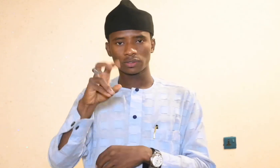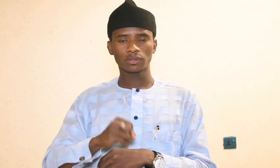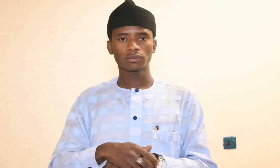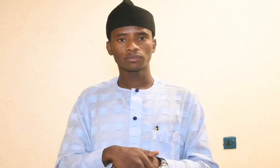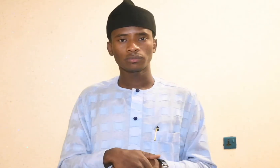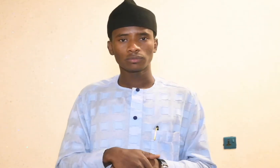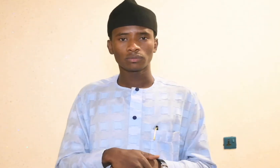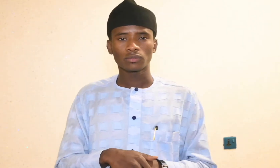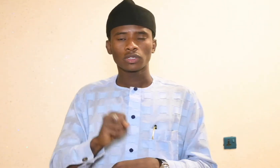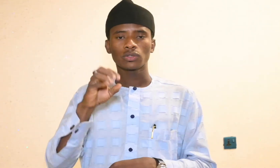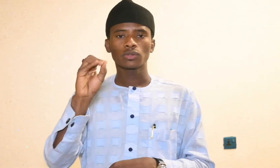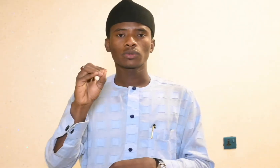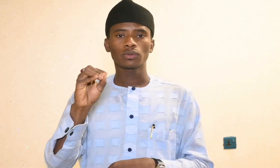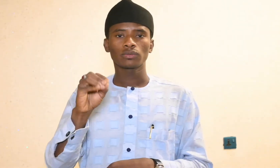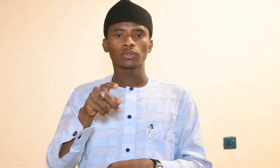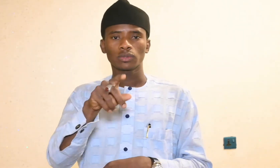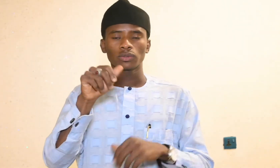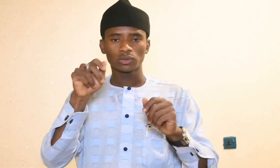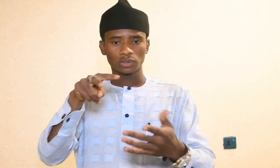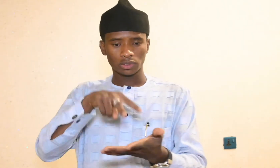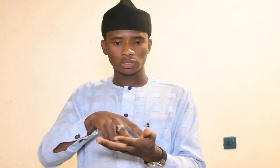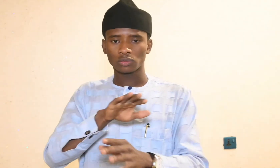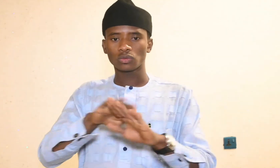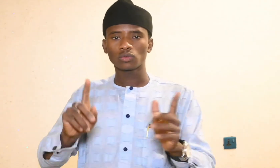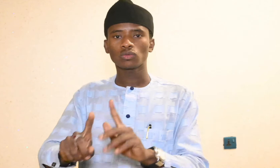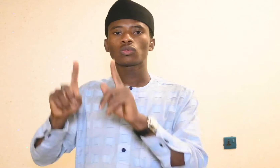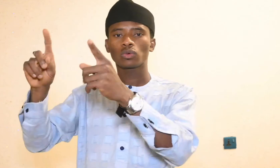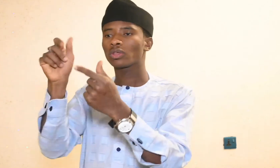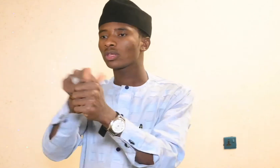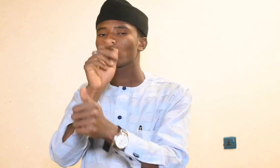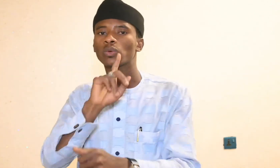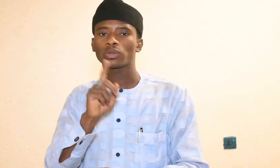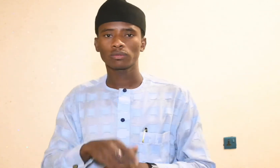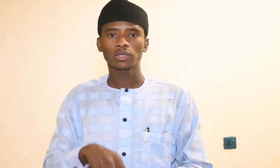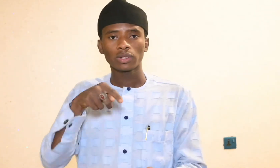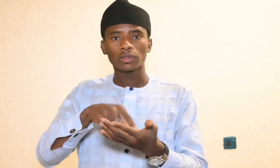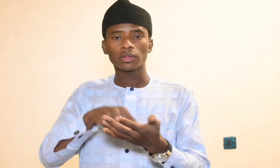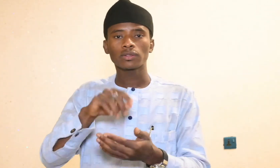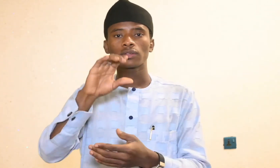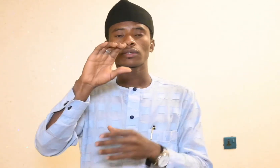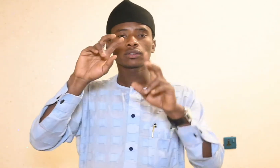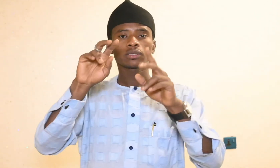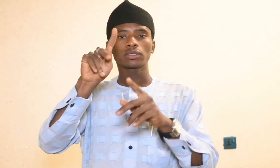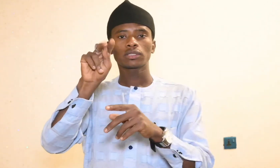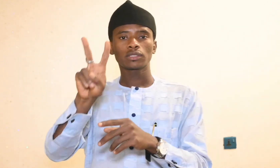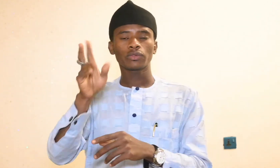So stay up, don't go anywhere. This channel is titled The Happiest